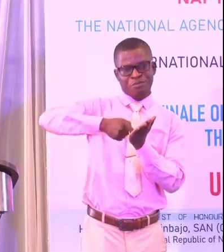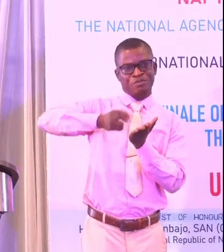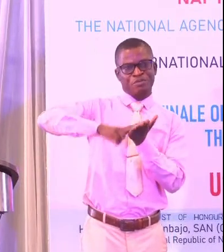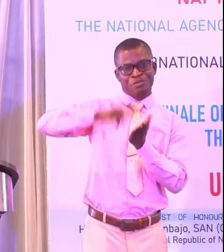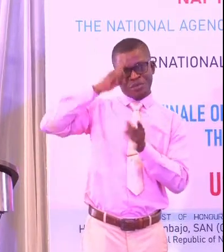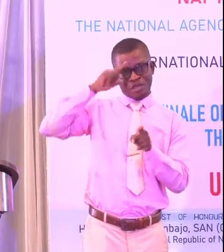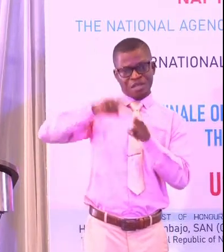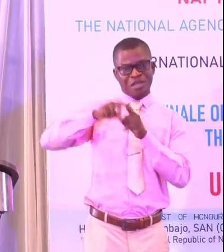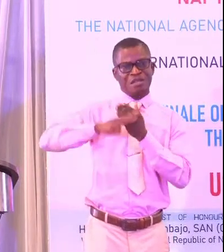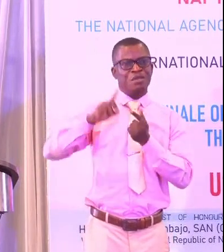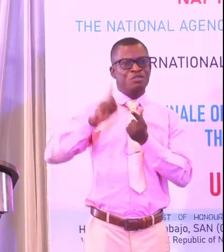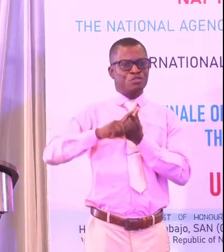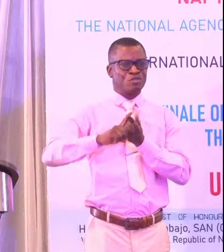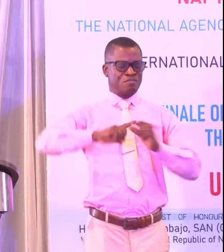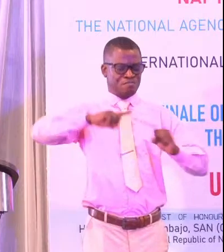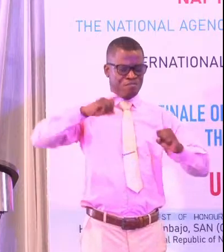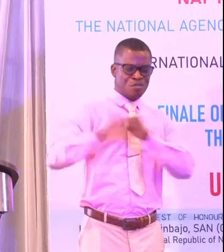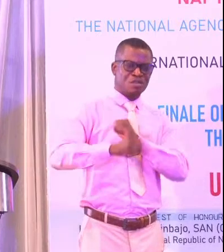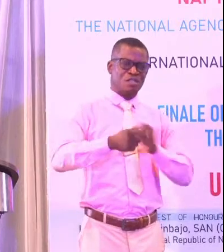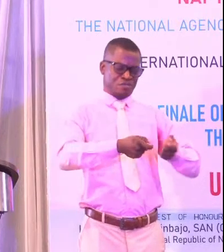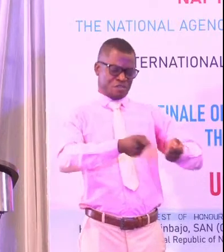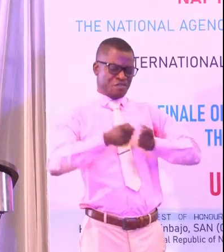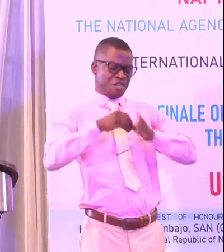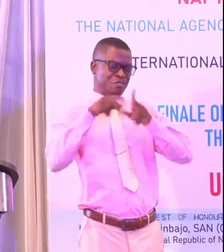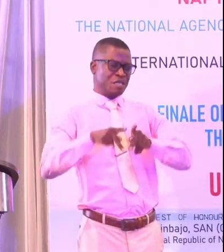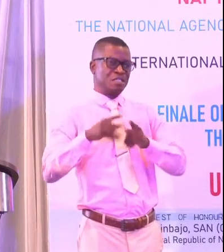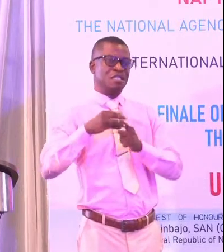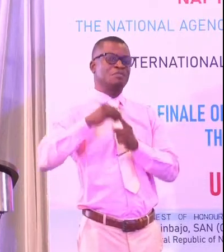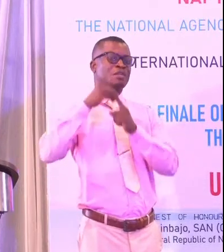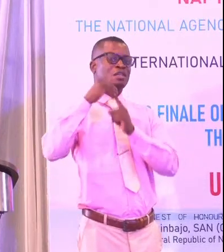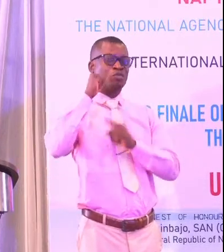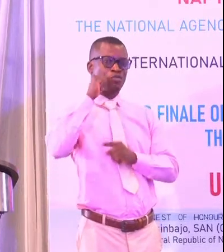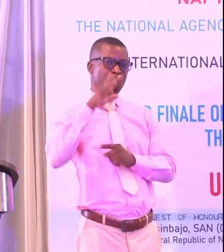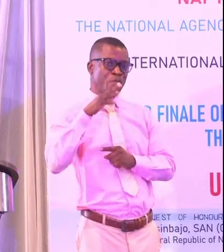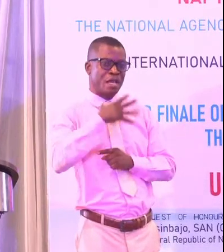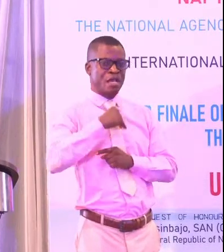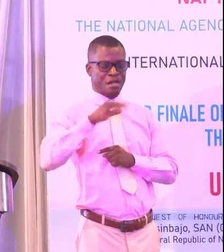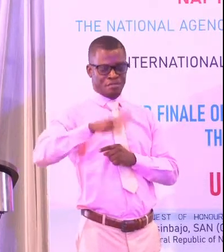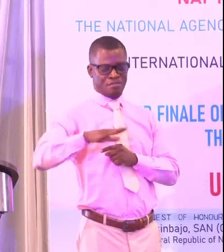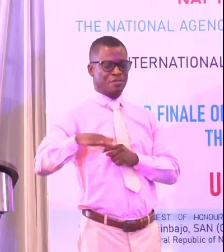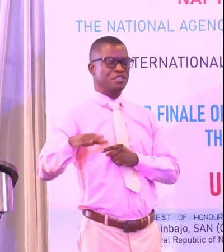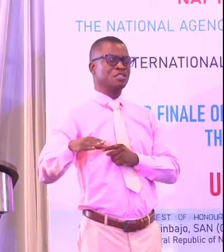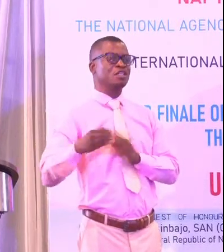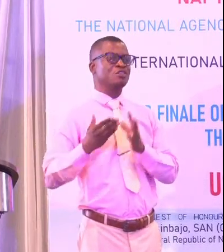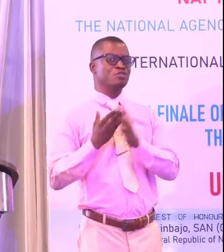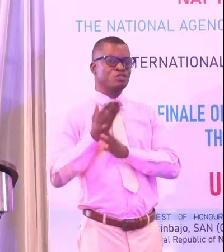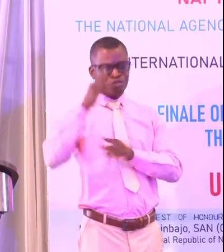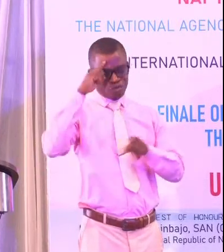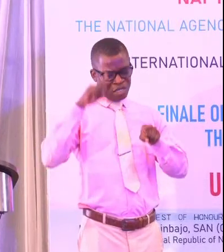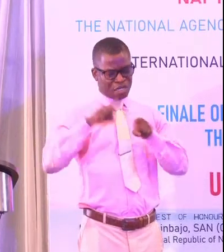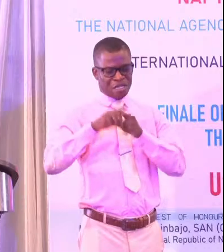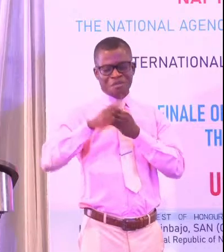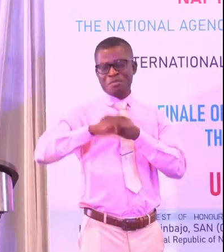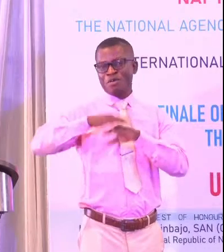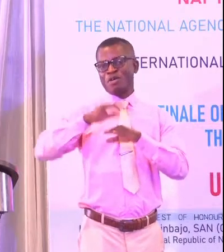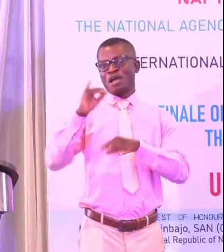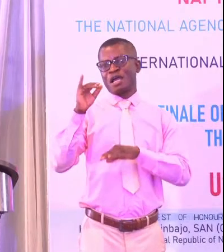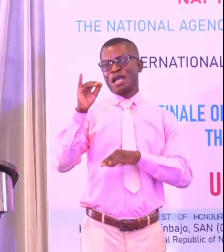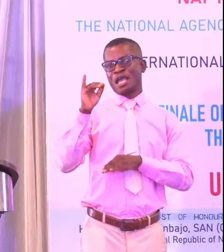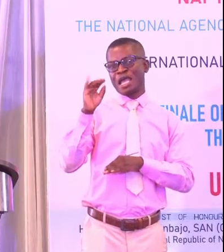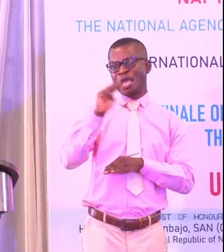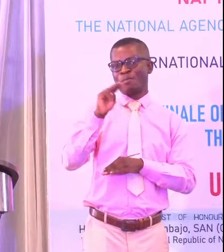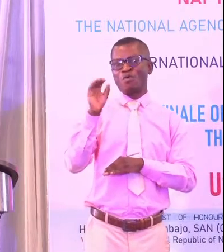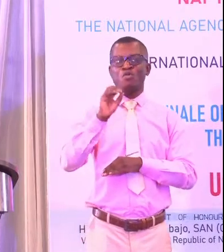trafficking in persons, especially women and children. This is the 4th bilateral agreement and MOU Nigeria has